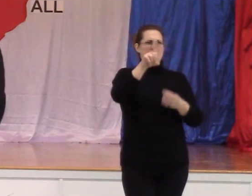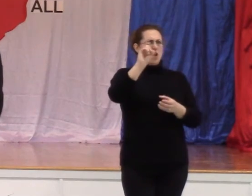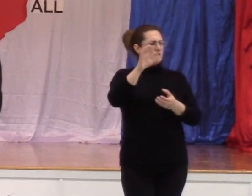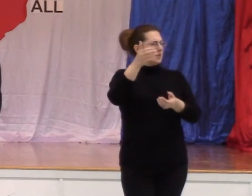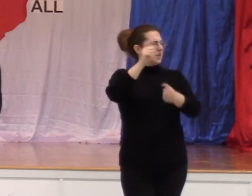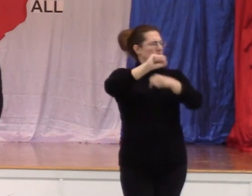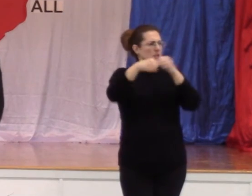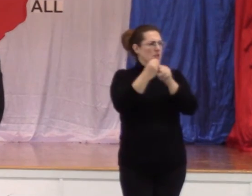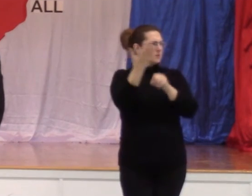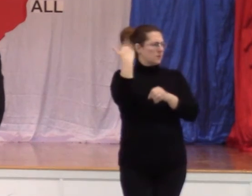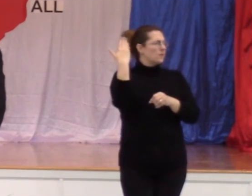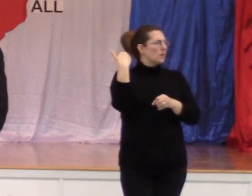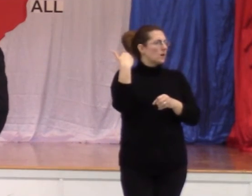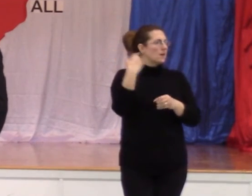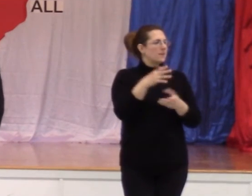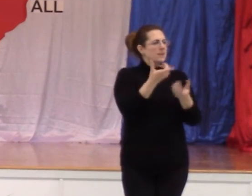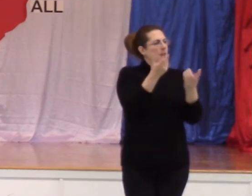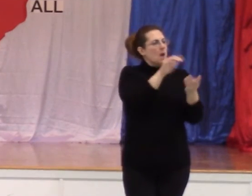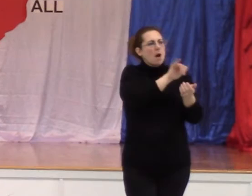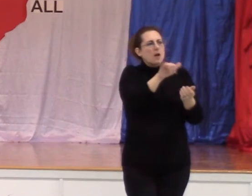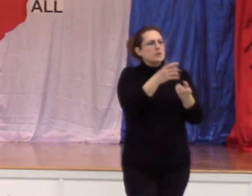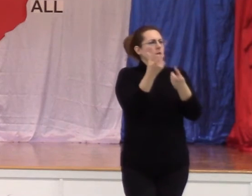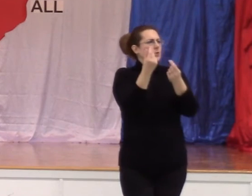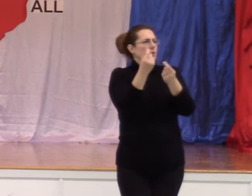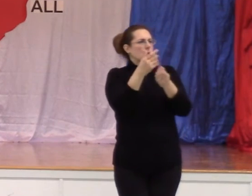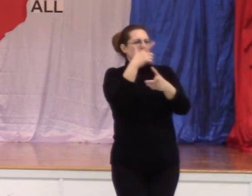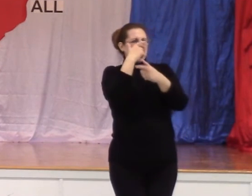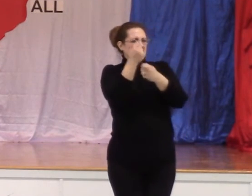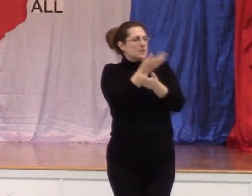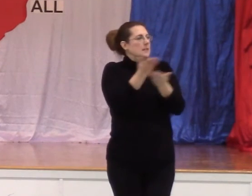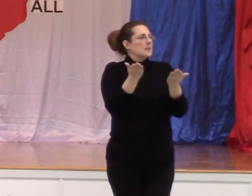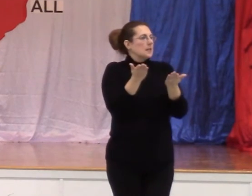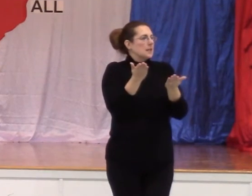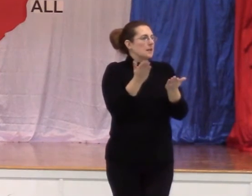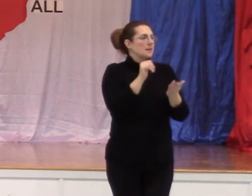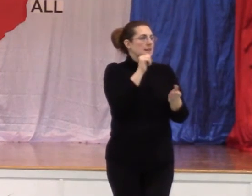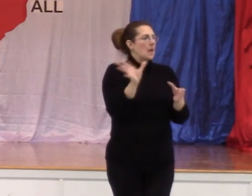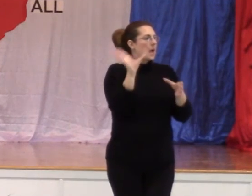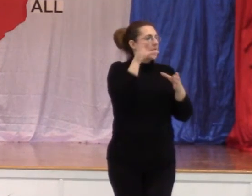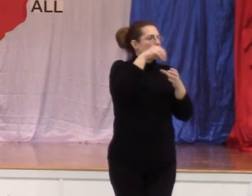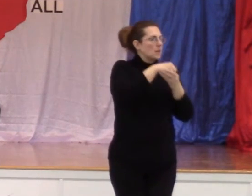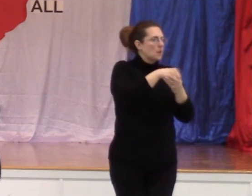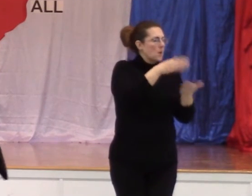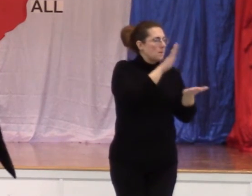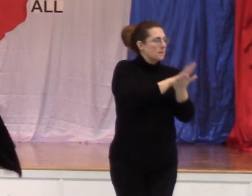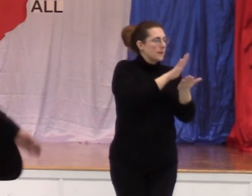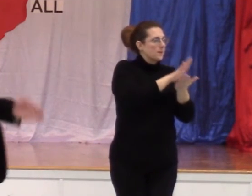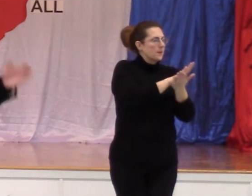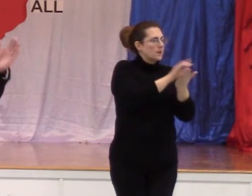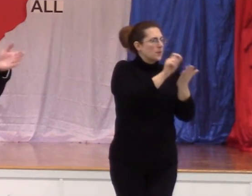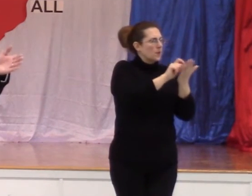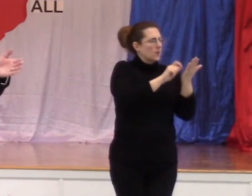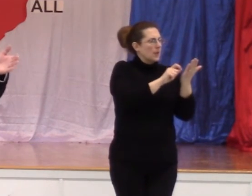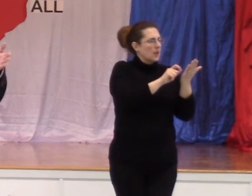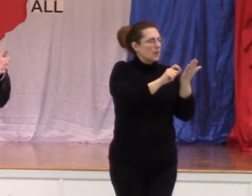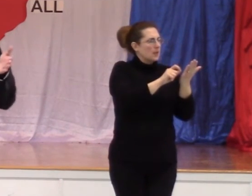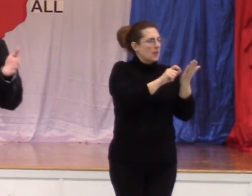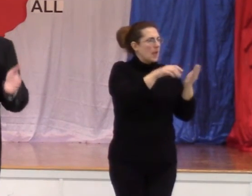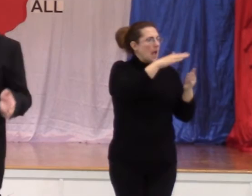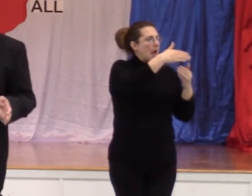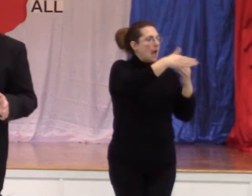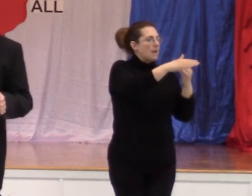They also did an interesting thing when they got to the formula. They did not include documents that happened to be written between Luther's